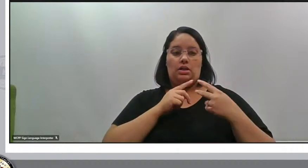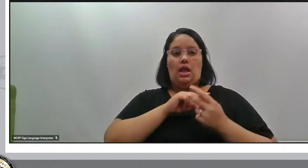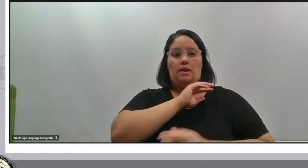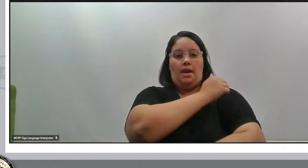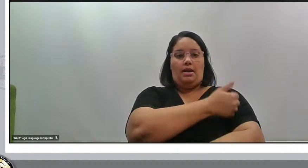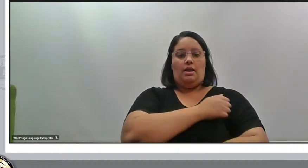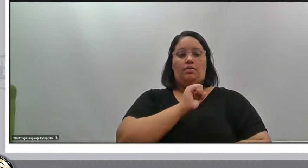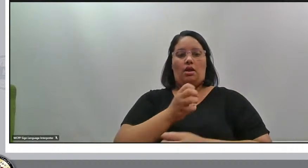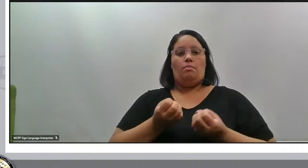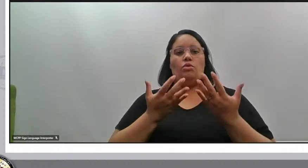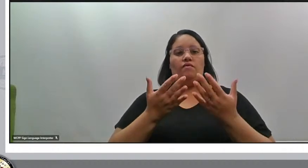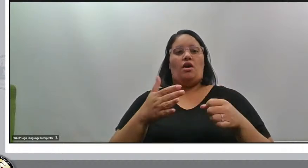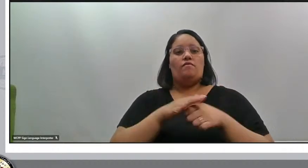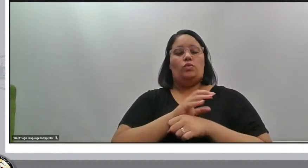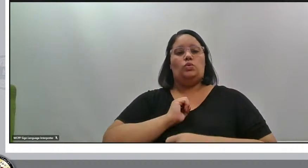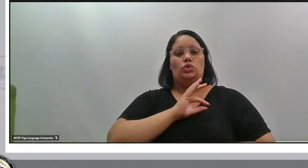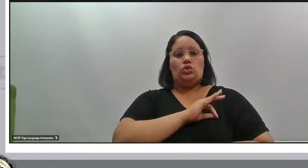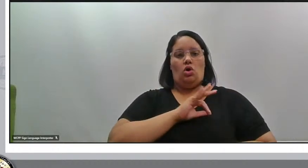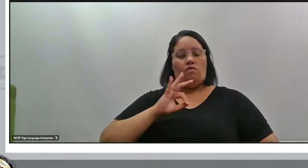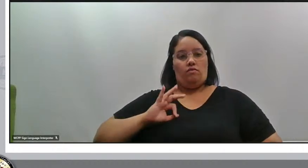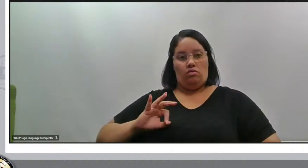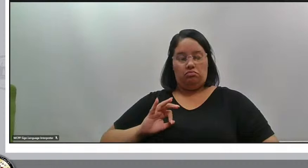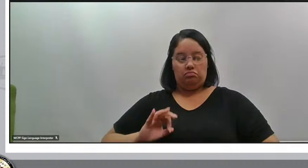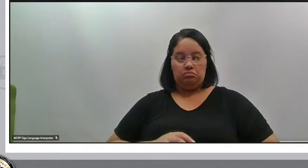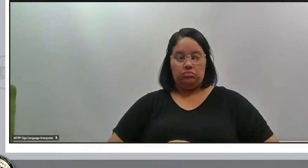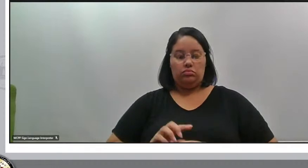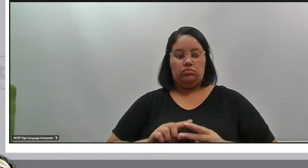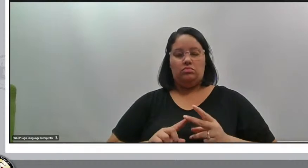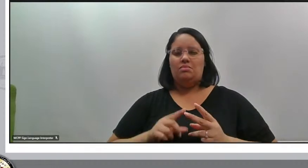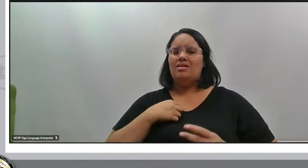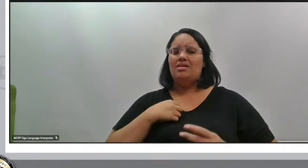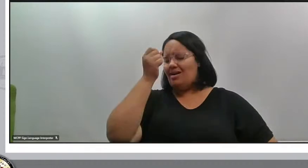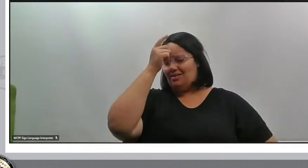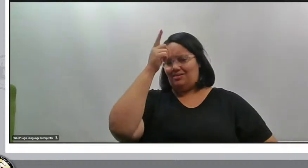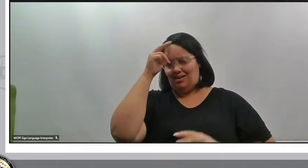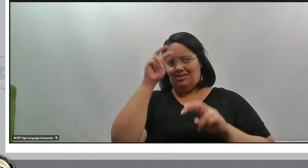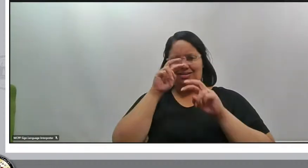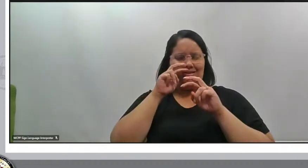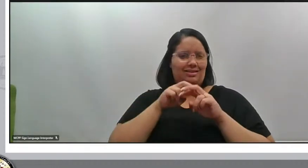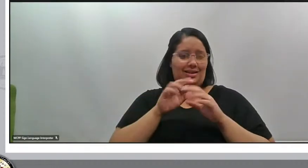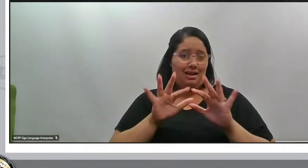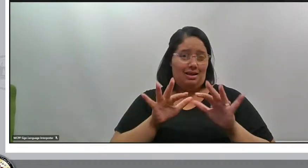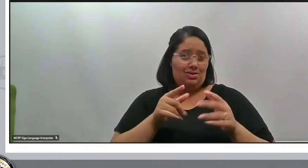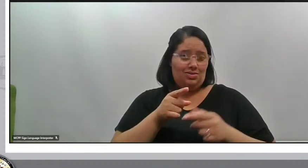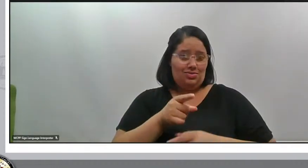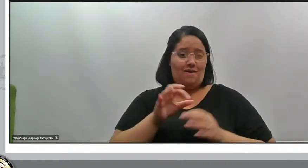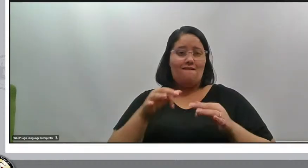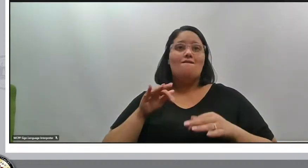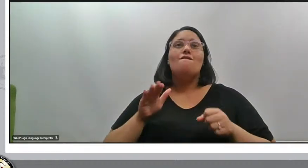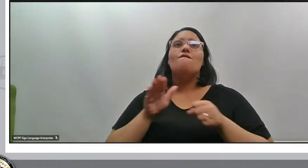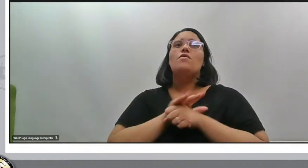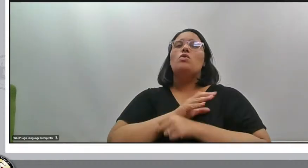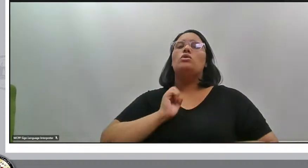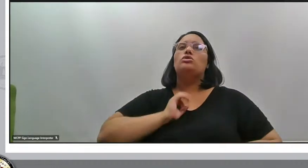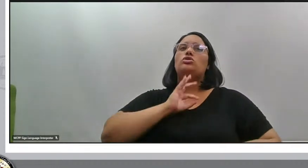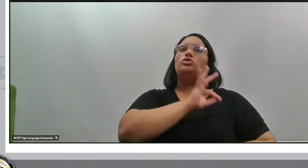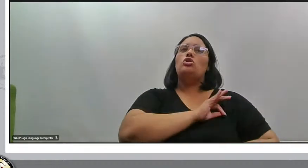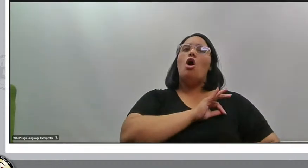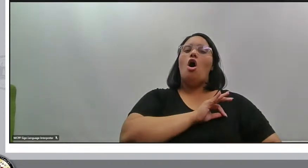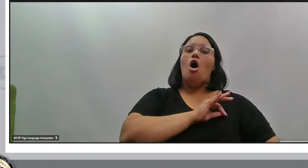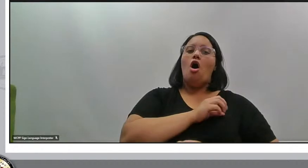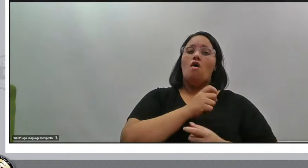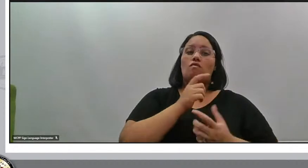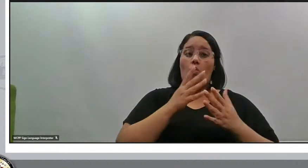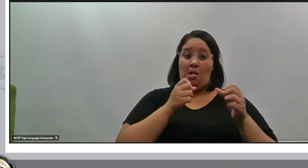by providing for a full staff complement. Could I just understand how the full staff complement will strengthen